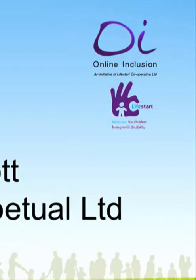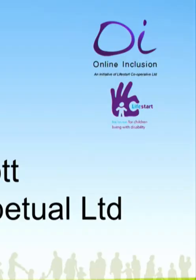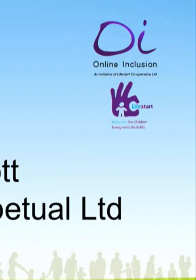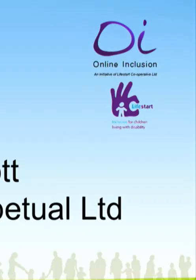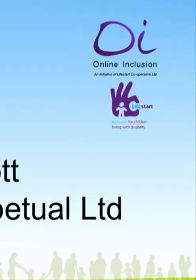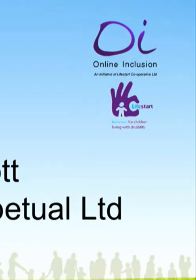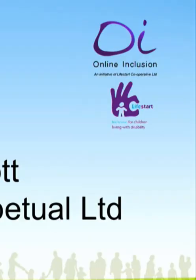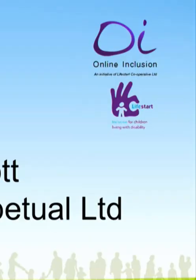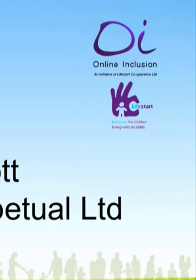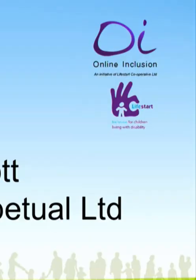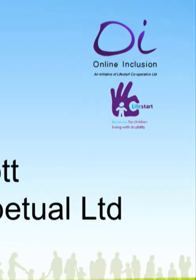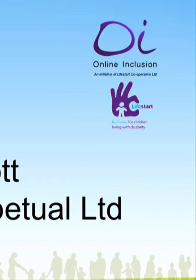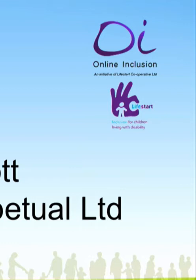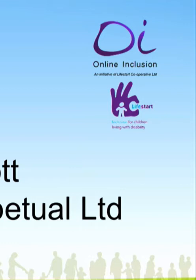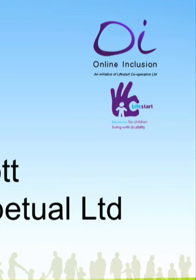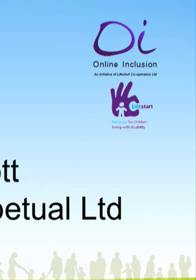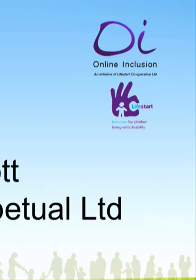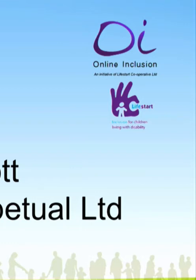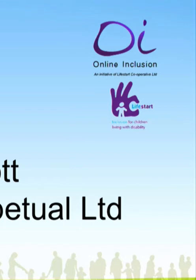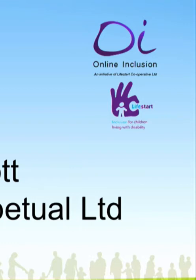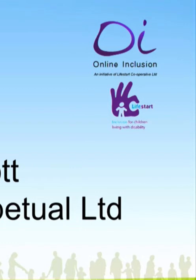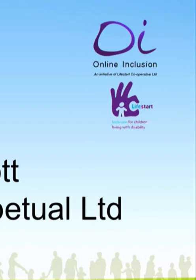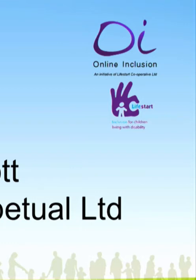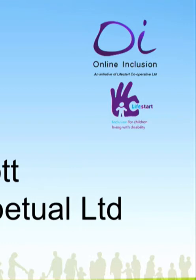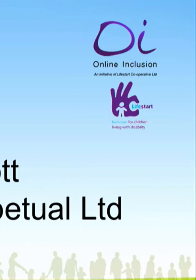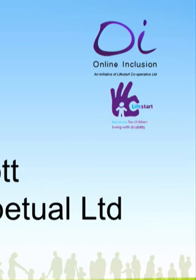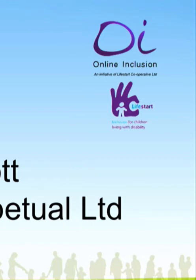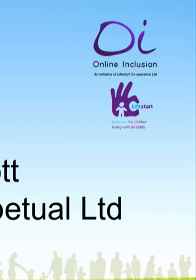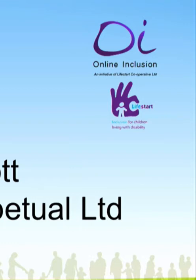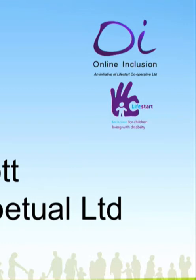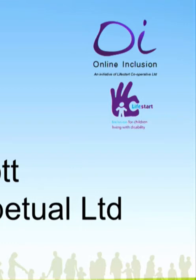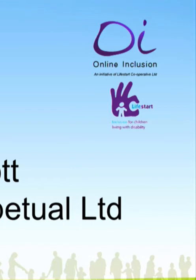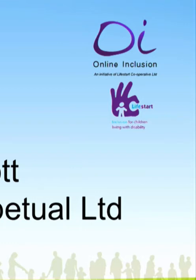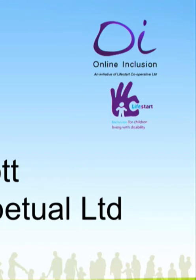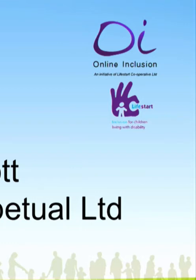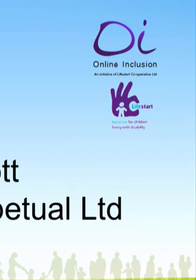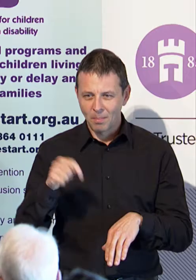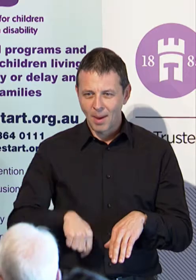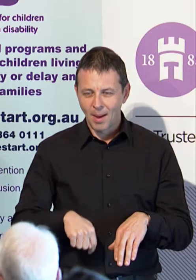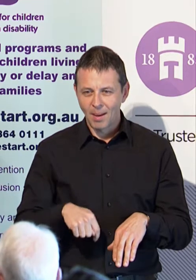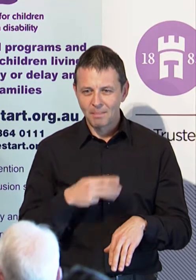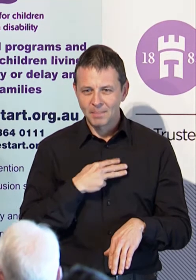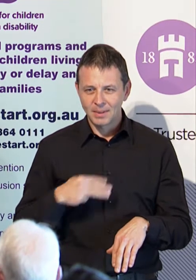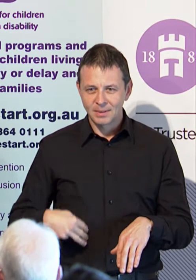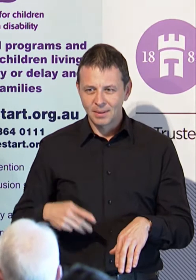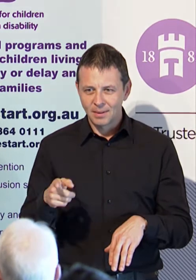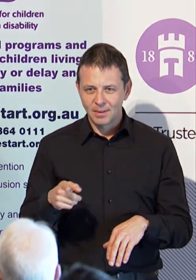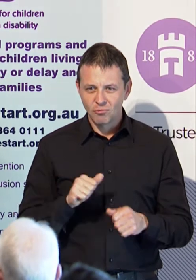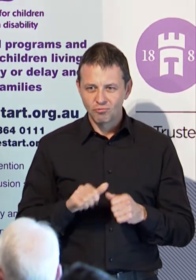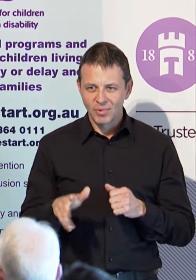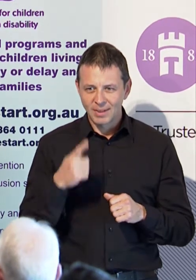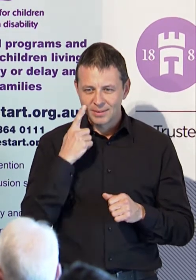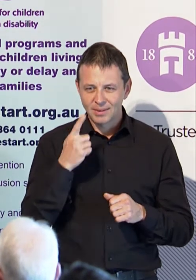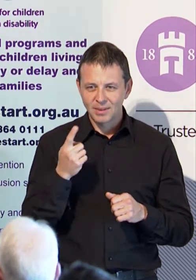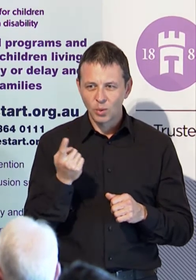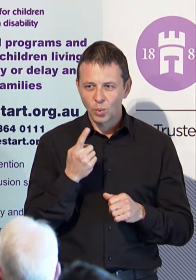Thank you, Paul. Good morning, Minister. Thank you very much indeed for your time. It's great to see we have a person